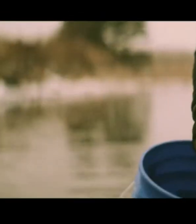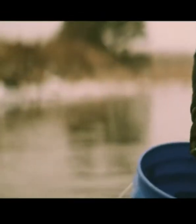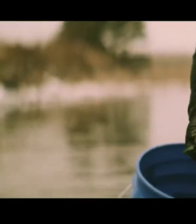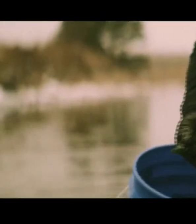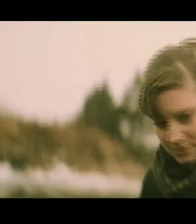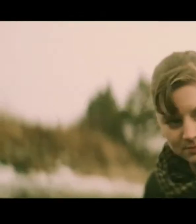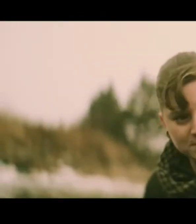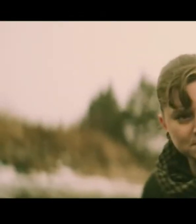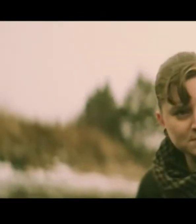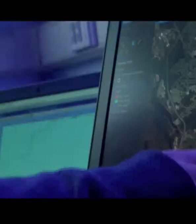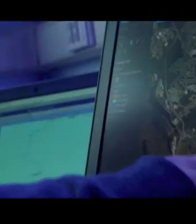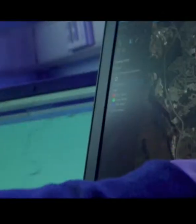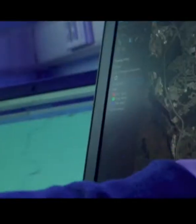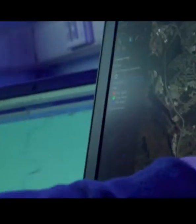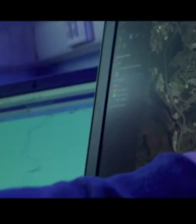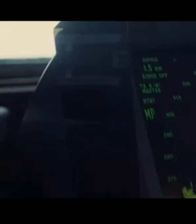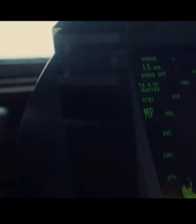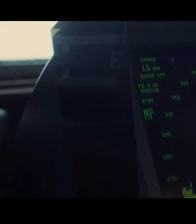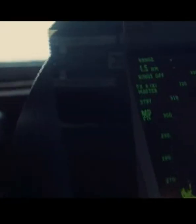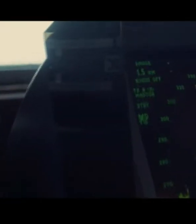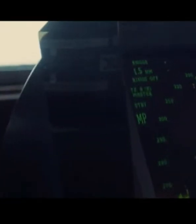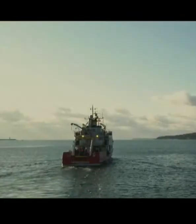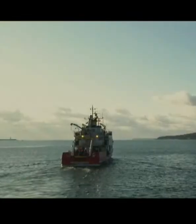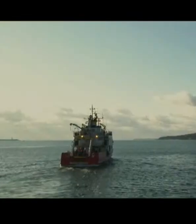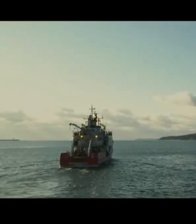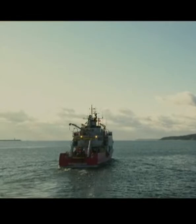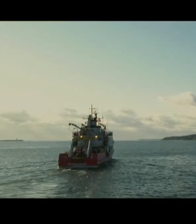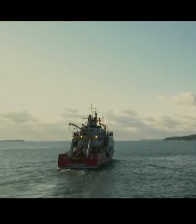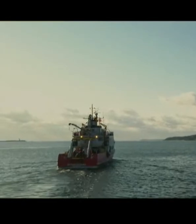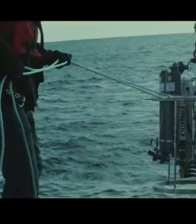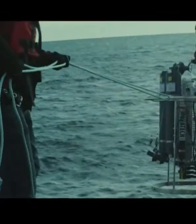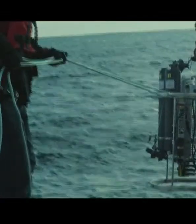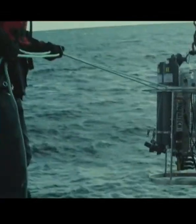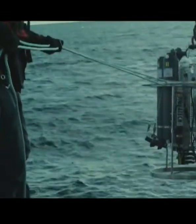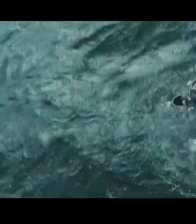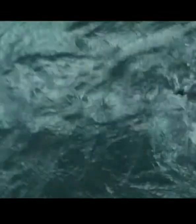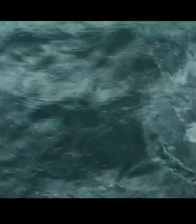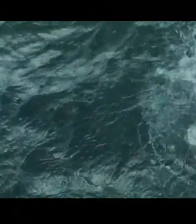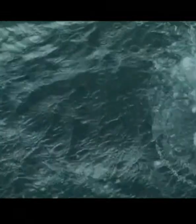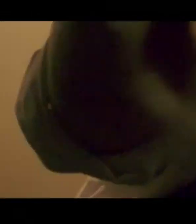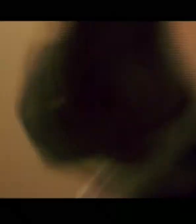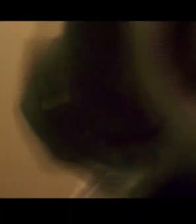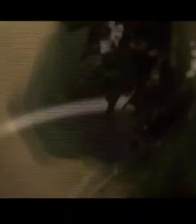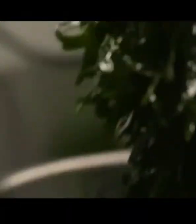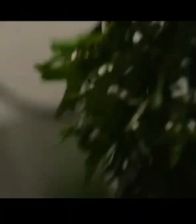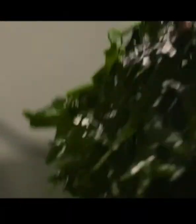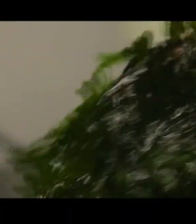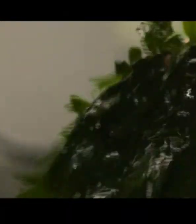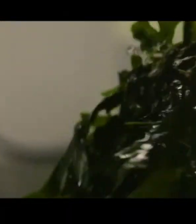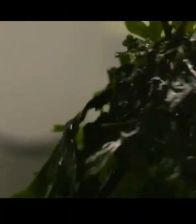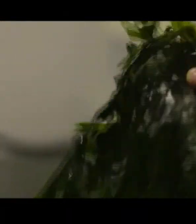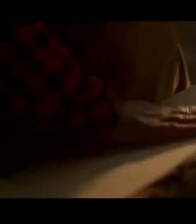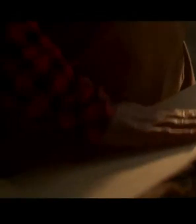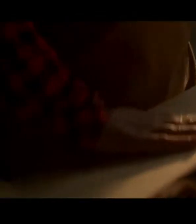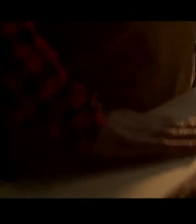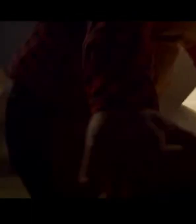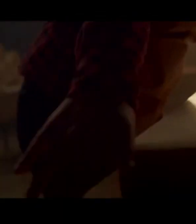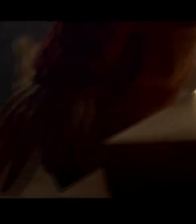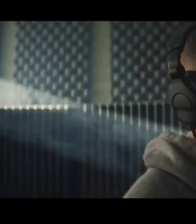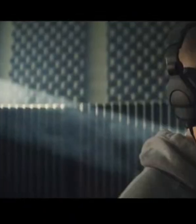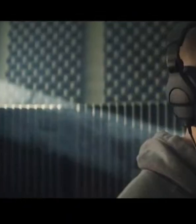and reimagine it. We can explore its depths, see its